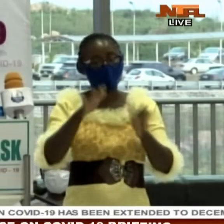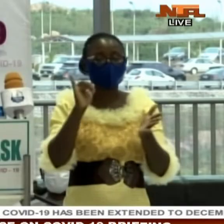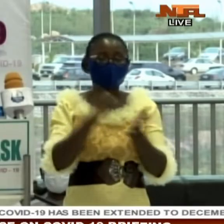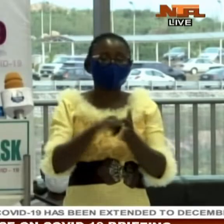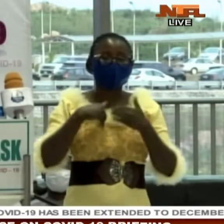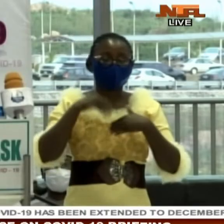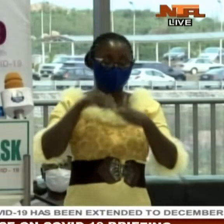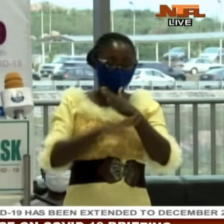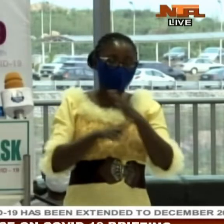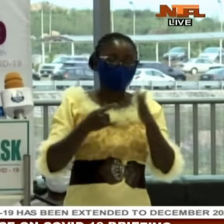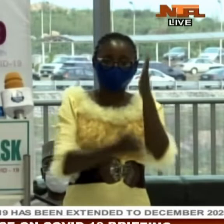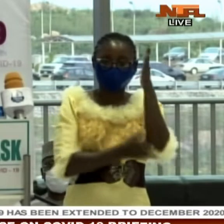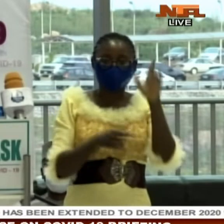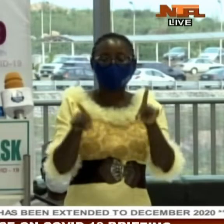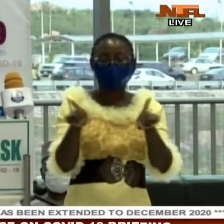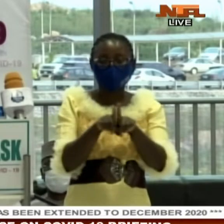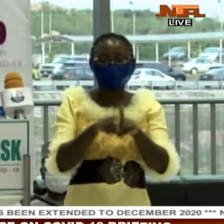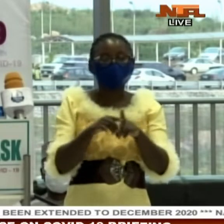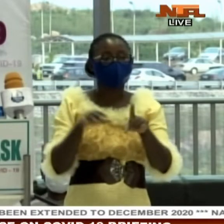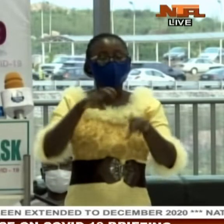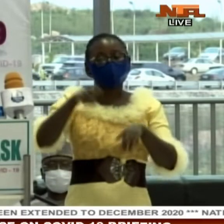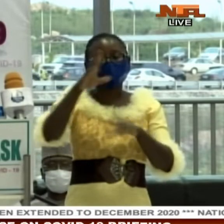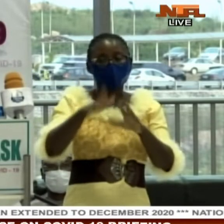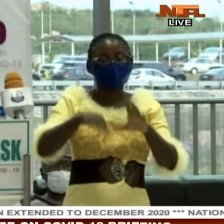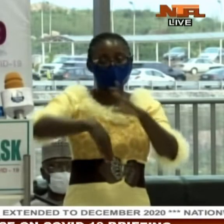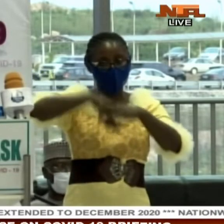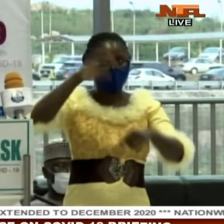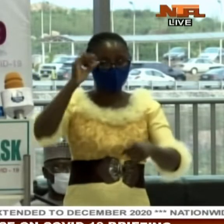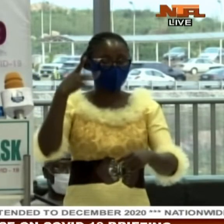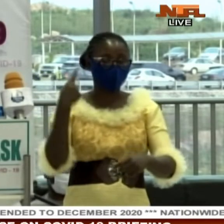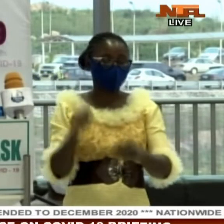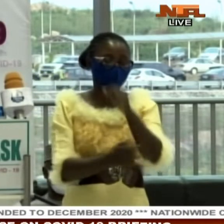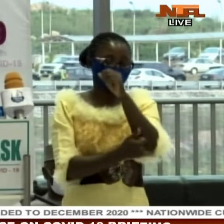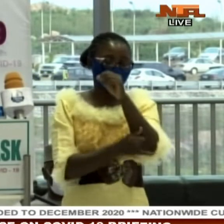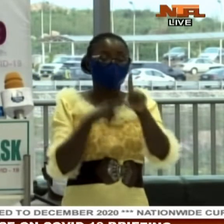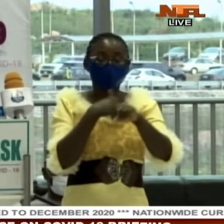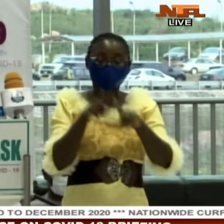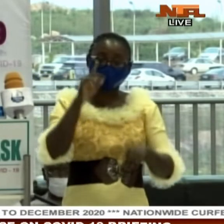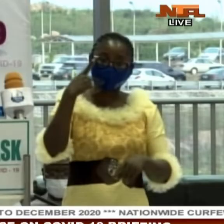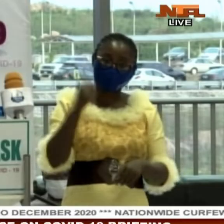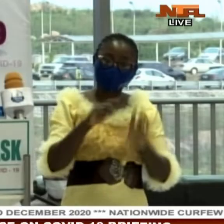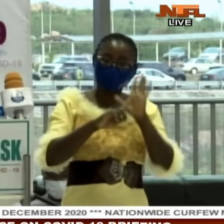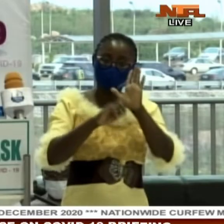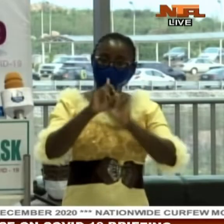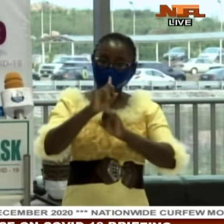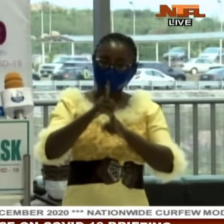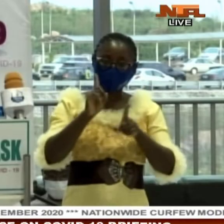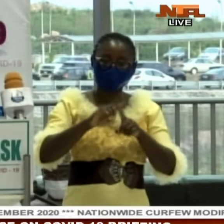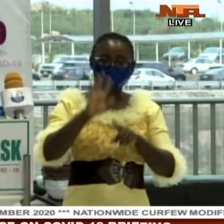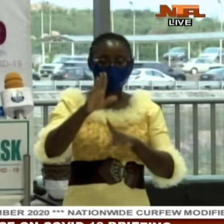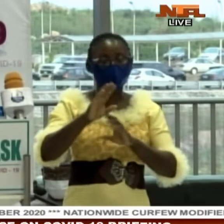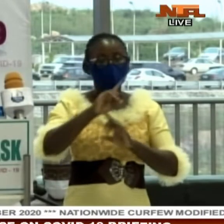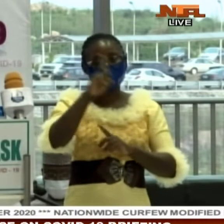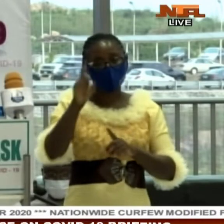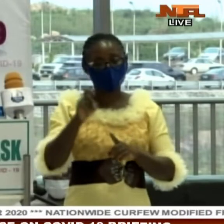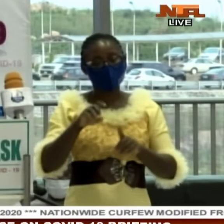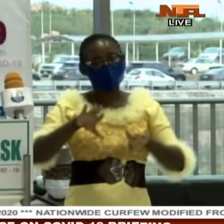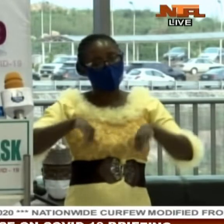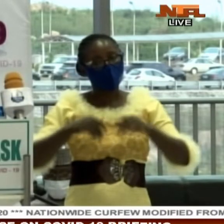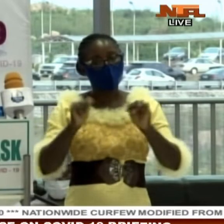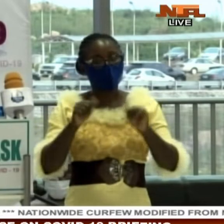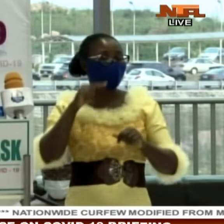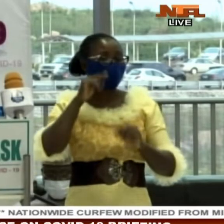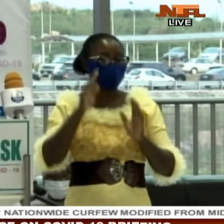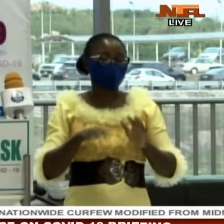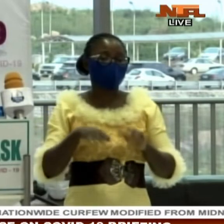travelers that are going out of the country. But the answer to your question, how can Nigerians benefit from this?